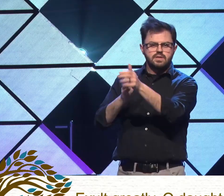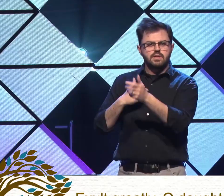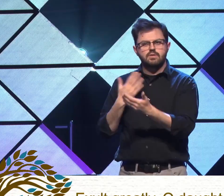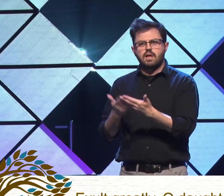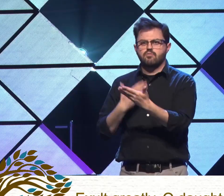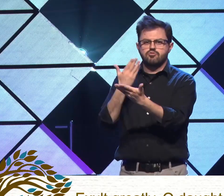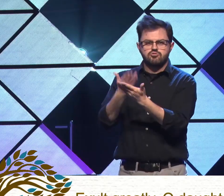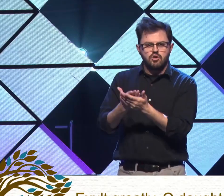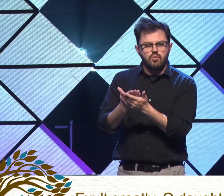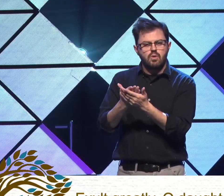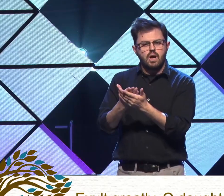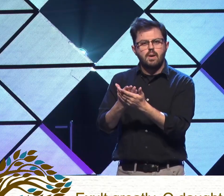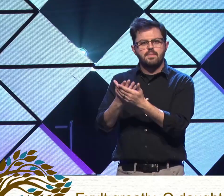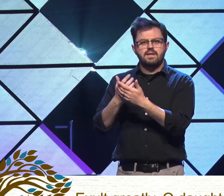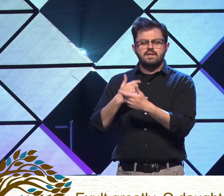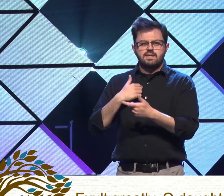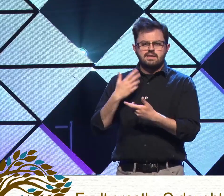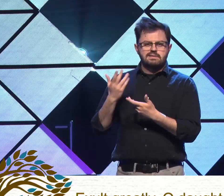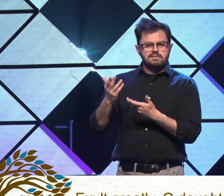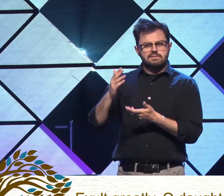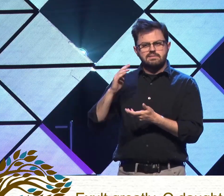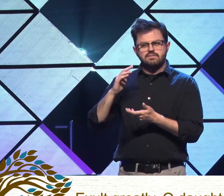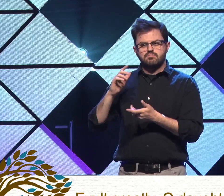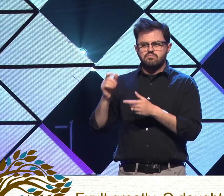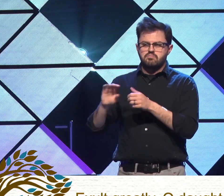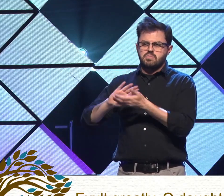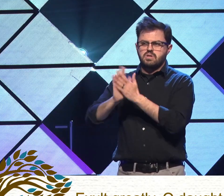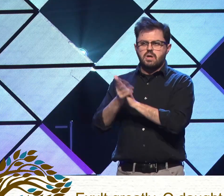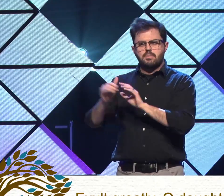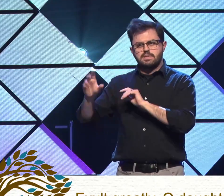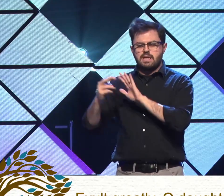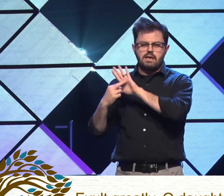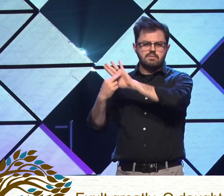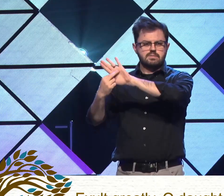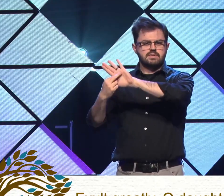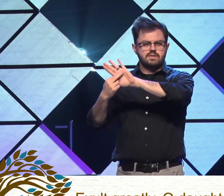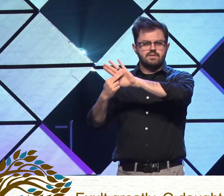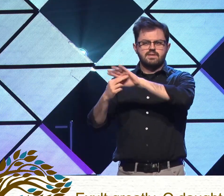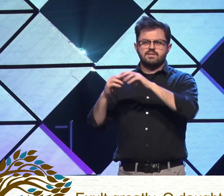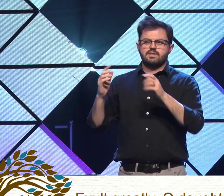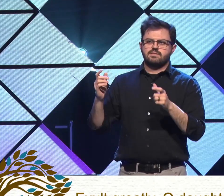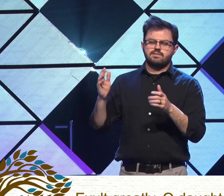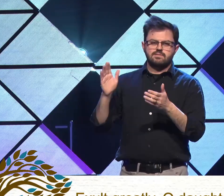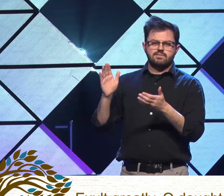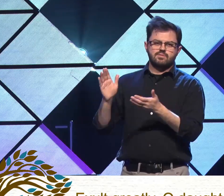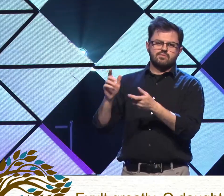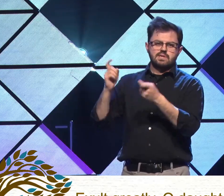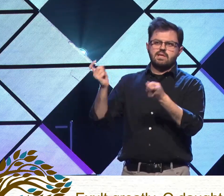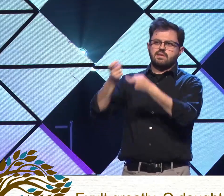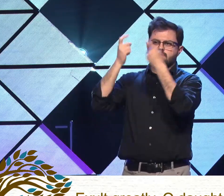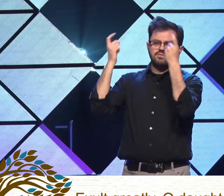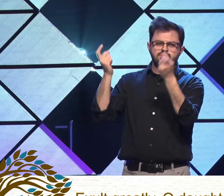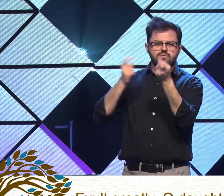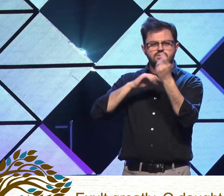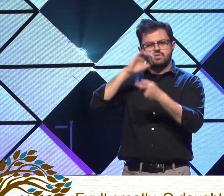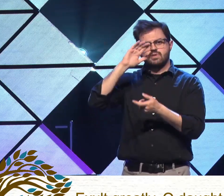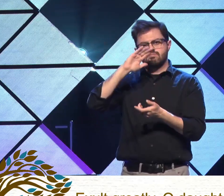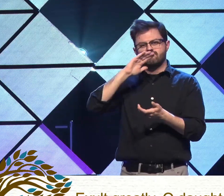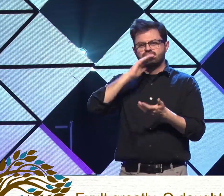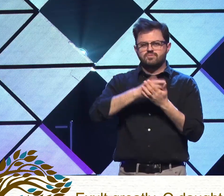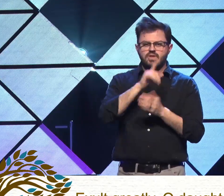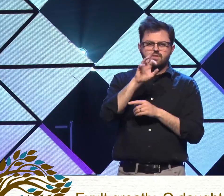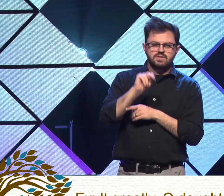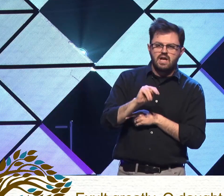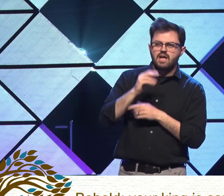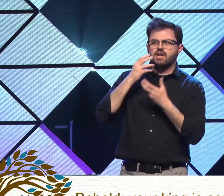God, and Jesus becomes the picture of the true fulfillment of it. It says, exalt greatly, O daughter Zion, shout for joy, O daughter Jerusalem.